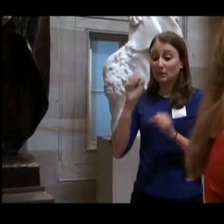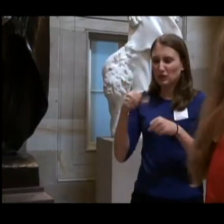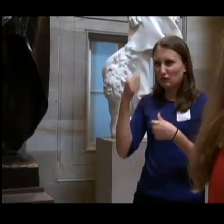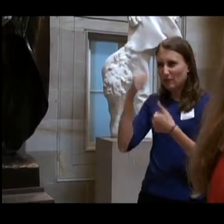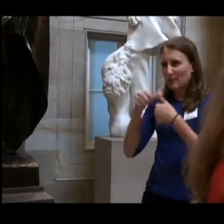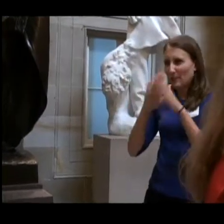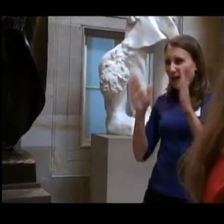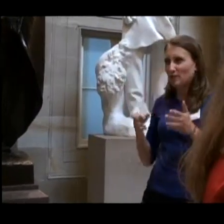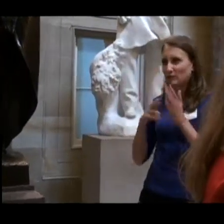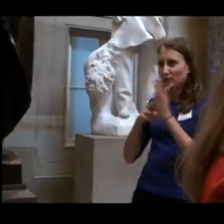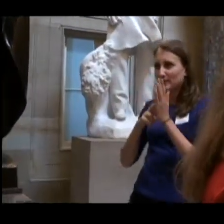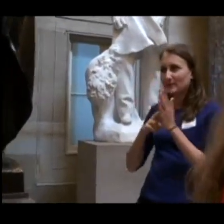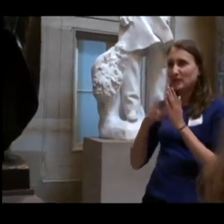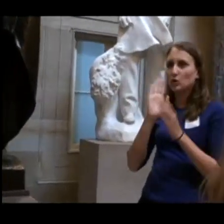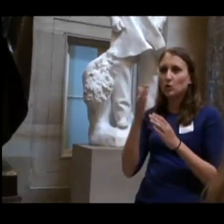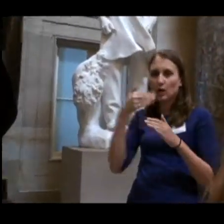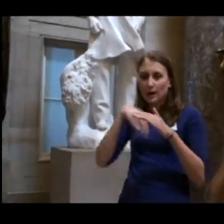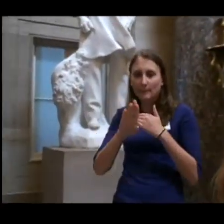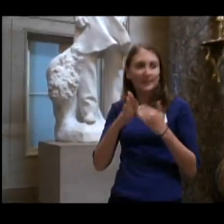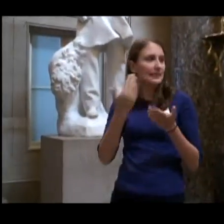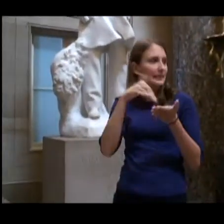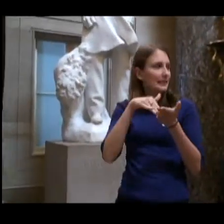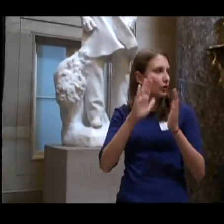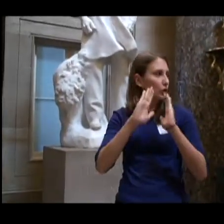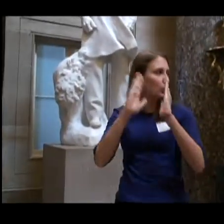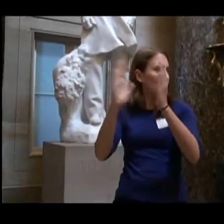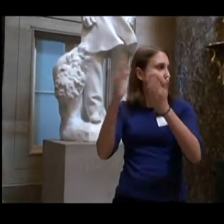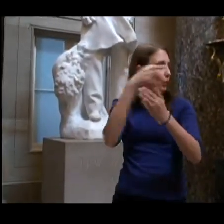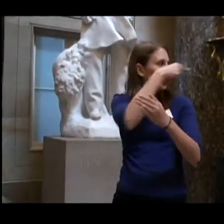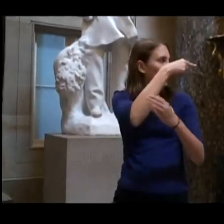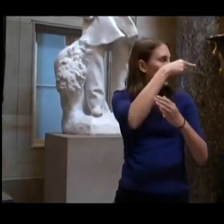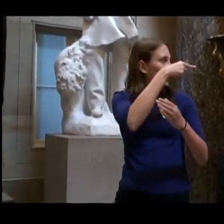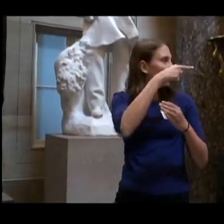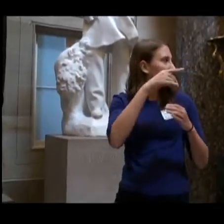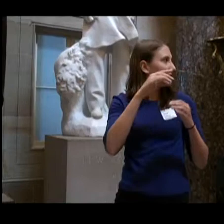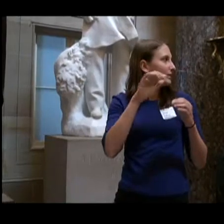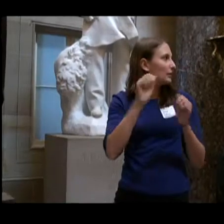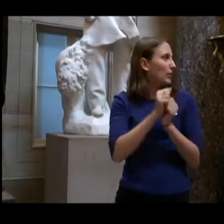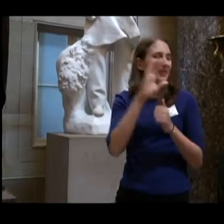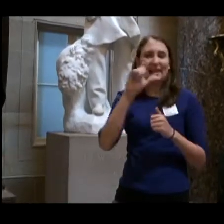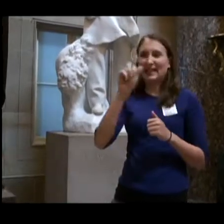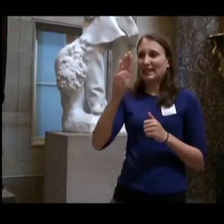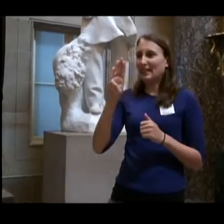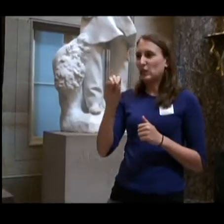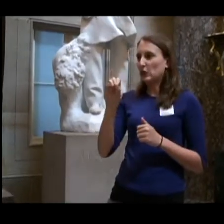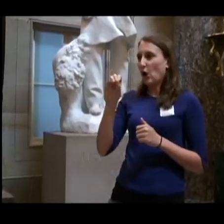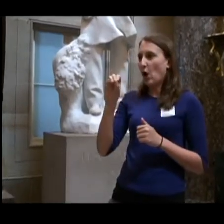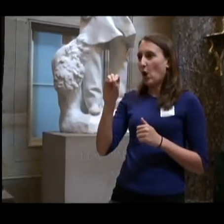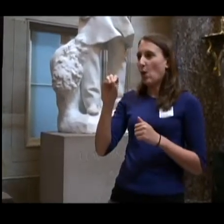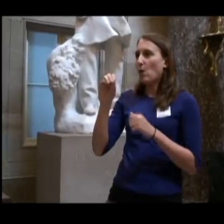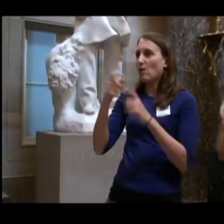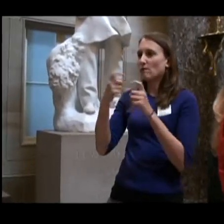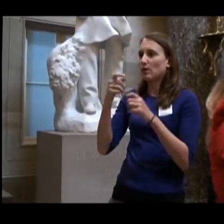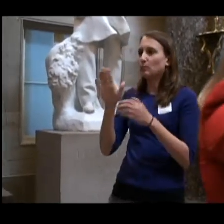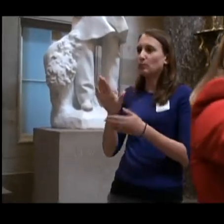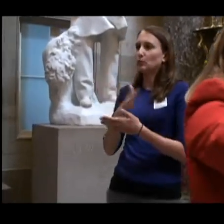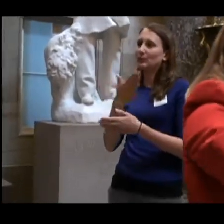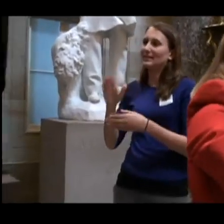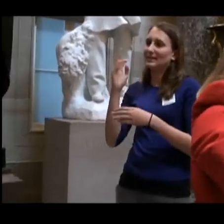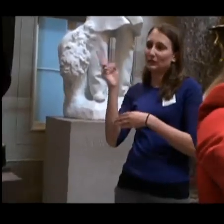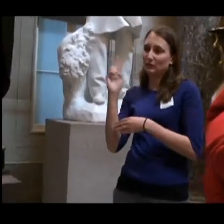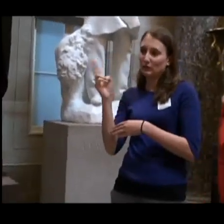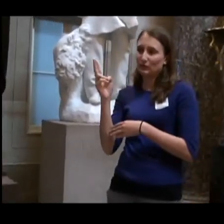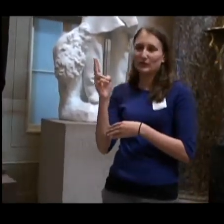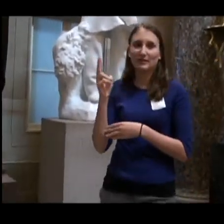Representatives, you would have come through the center doorway and have been greeted by Cleo, the Muse of History, and a Simon Willard clock right below that. And a little bit to tell